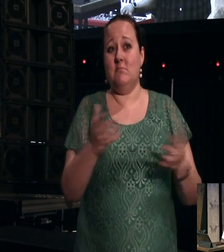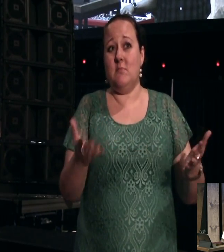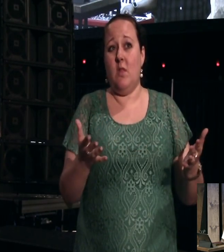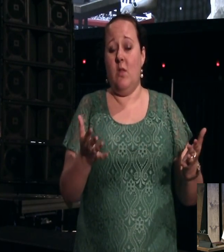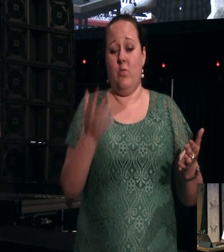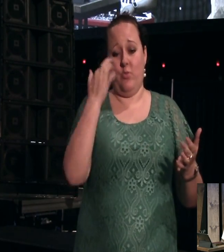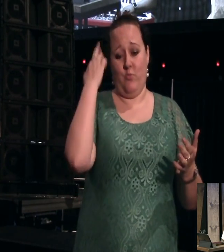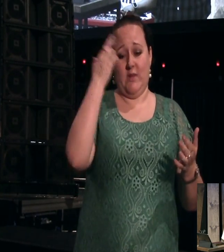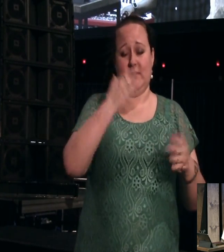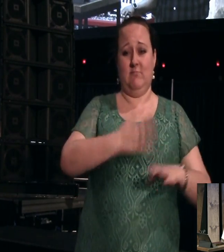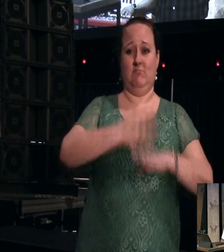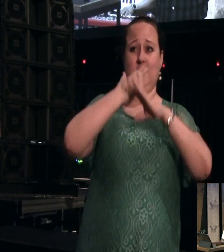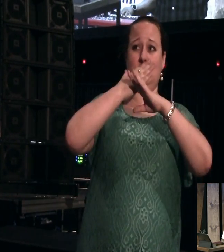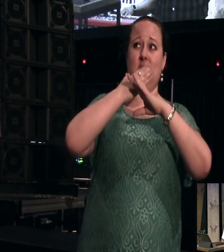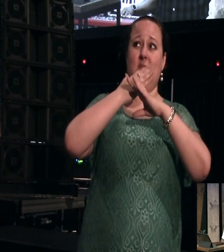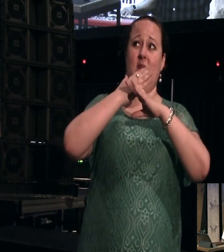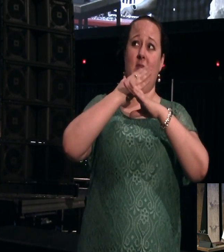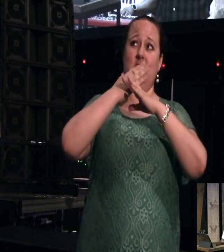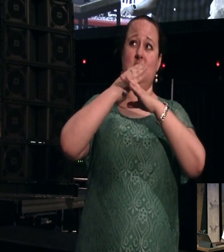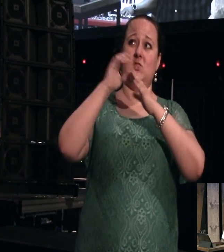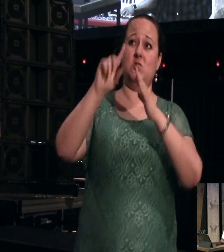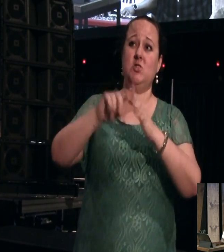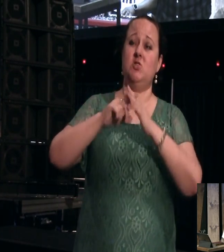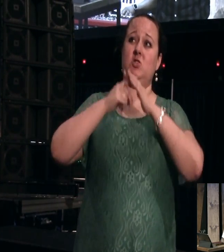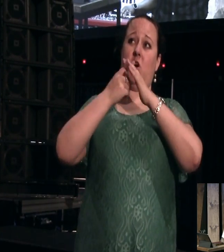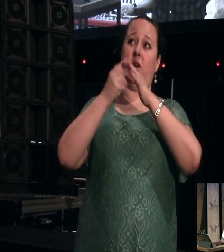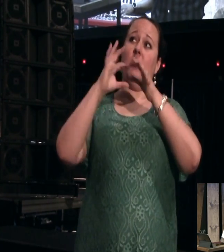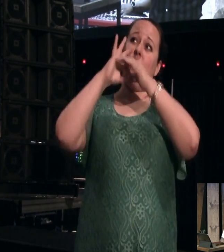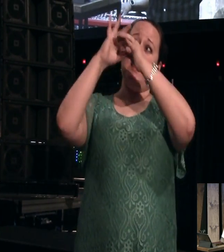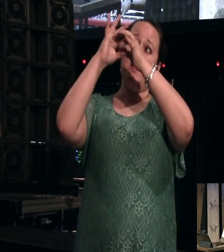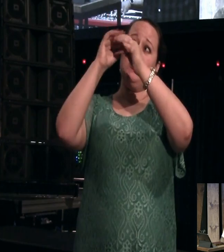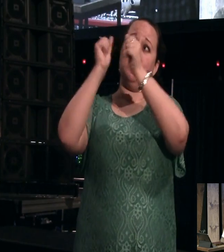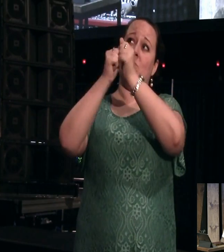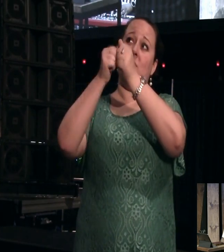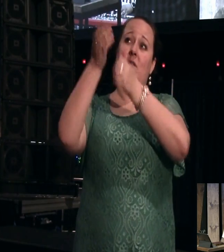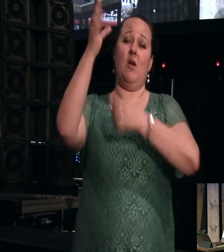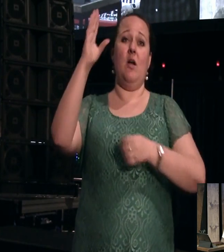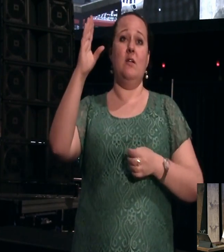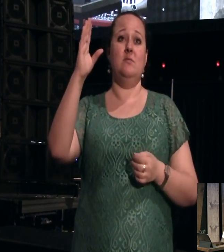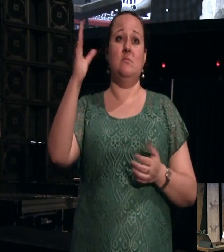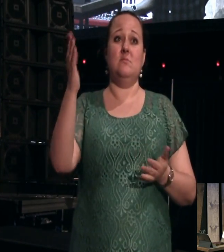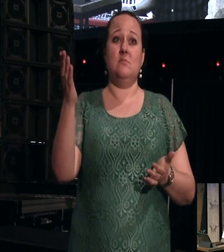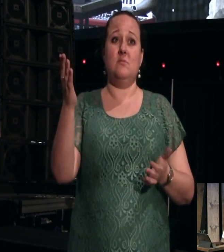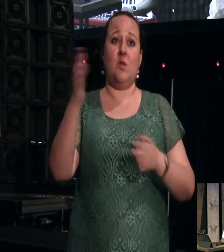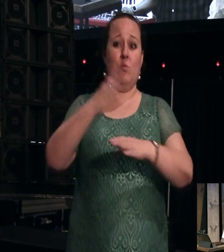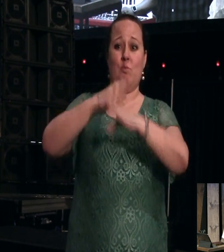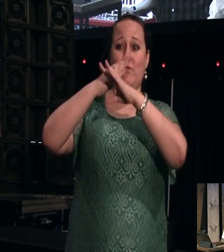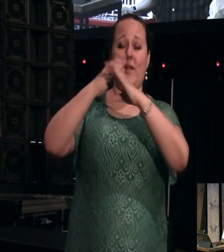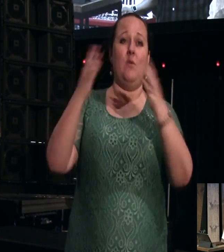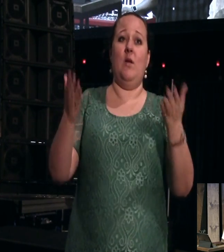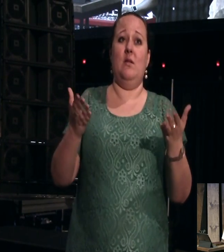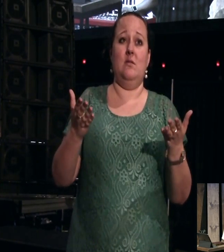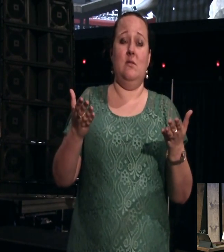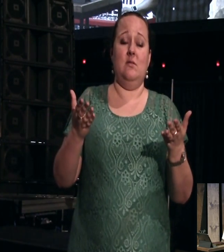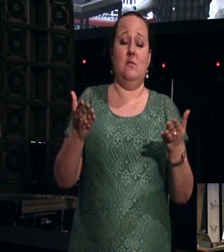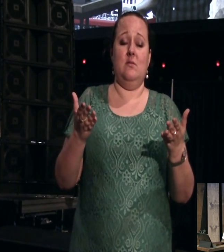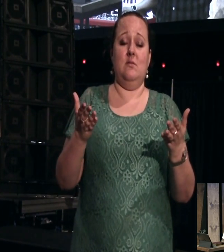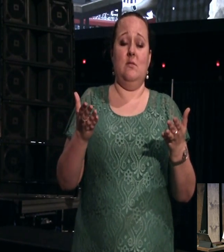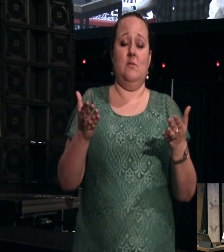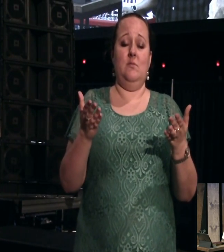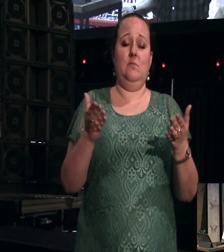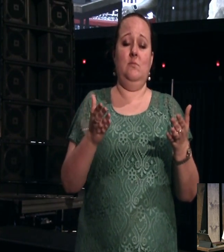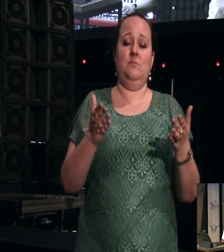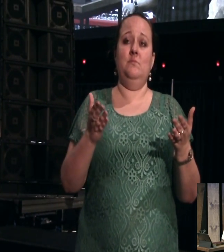You know what the issue was for him? You know what prevented him from taking his next step from Jesus, his next step with